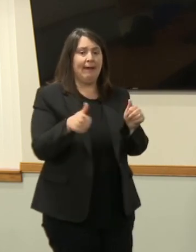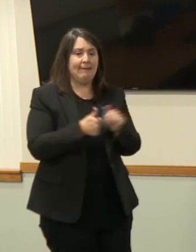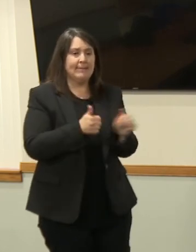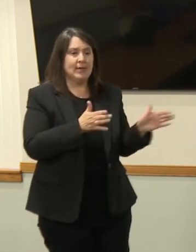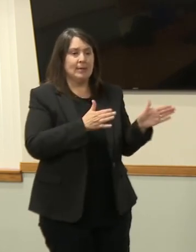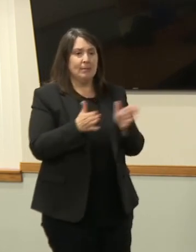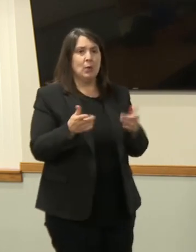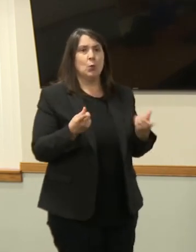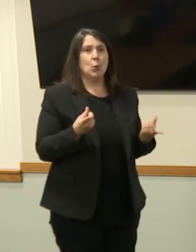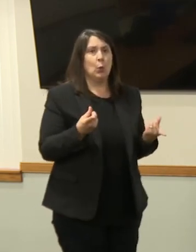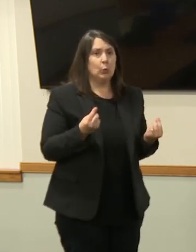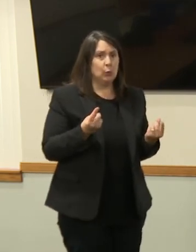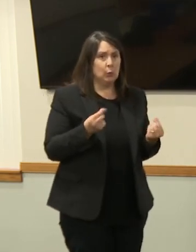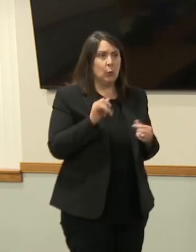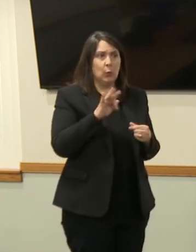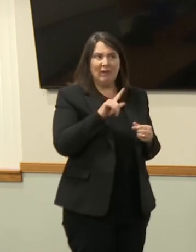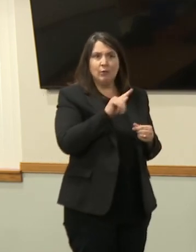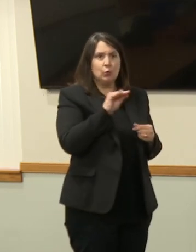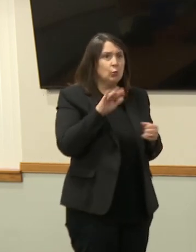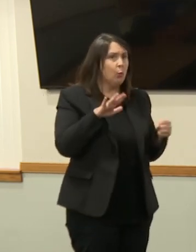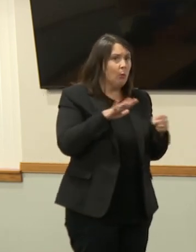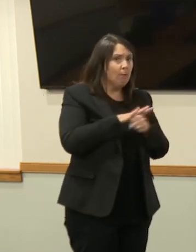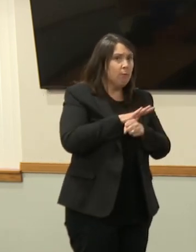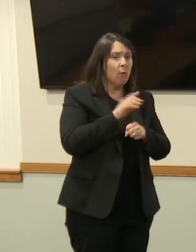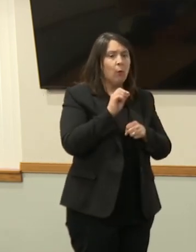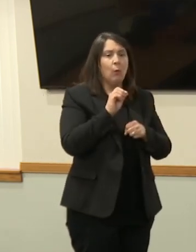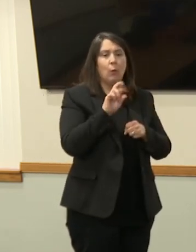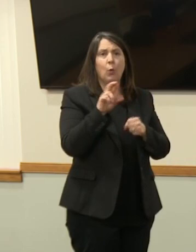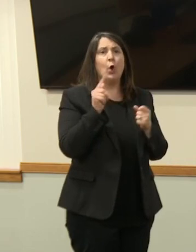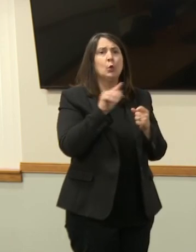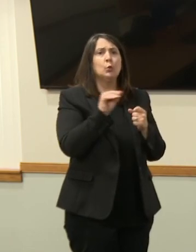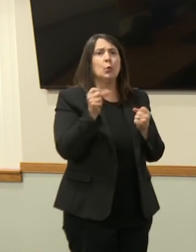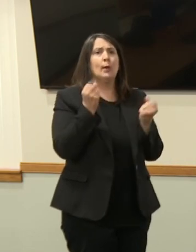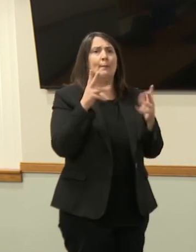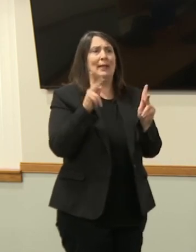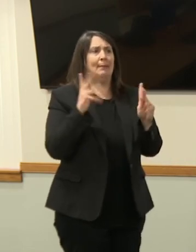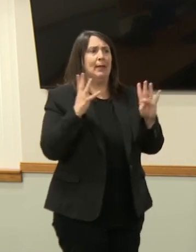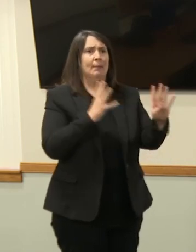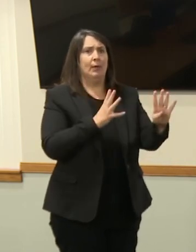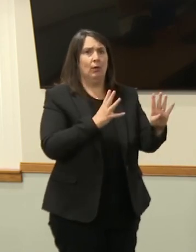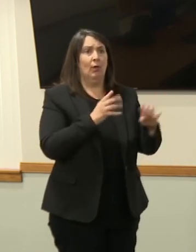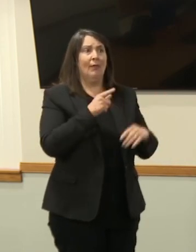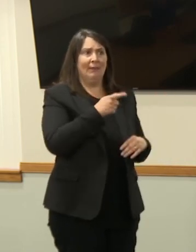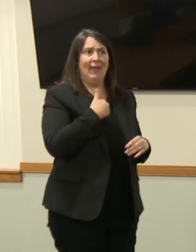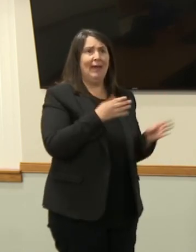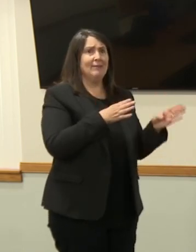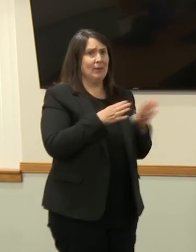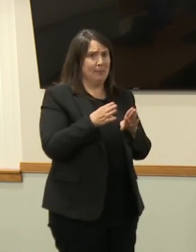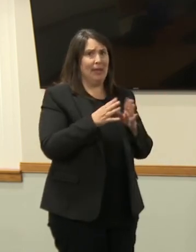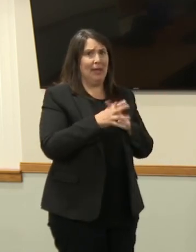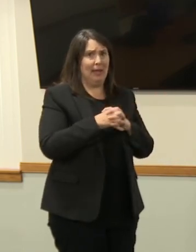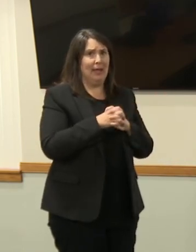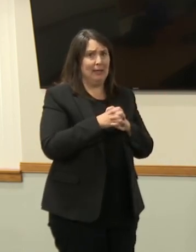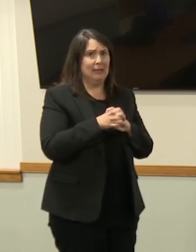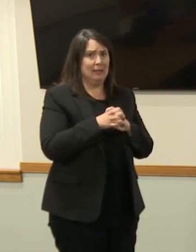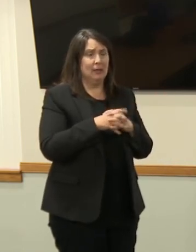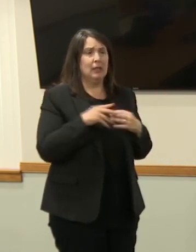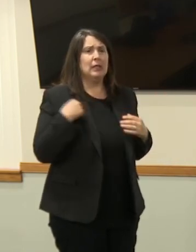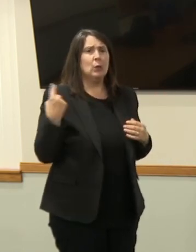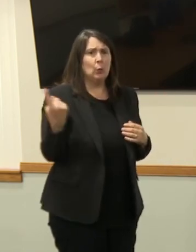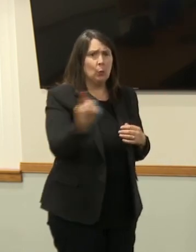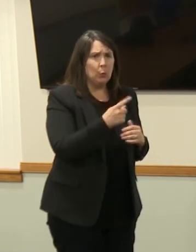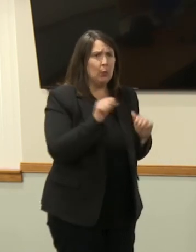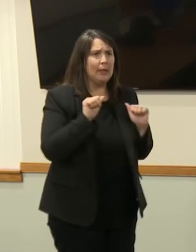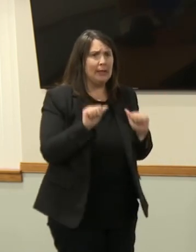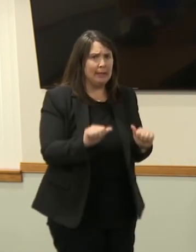surge issues, and they have those plans. They're ready to activate it. We just don't want them to, and that's on us. If we can wear face